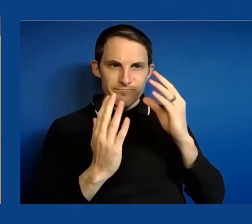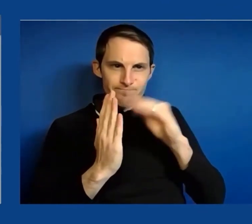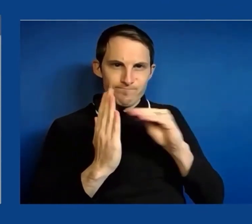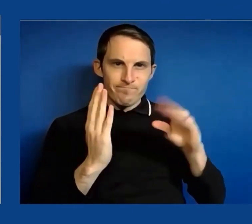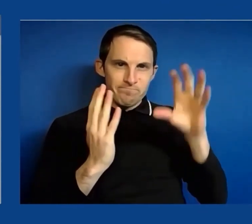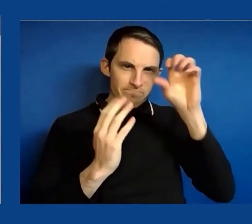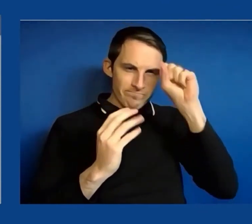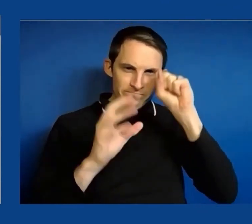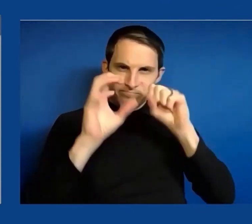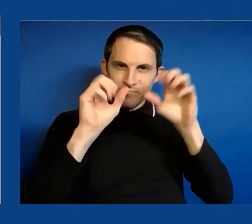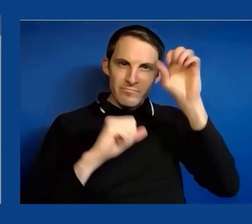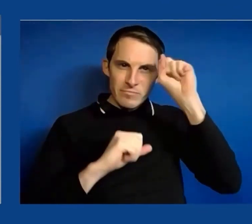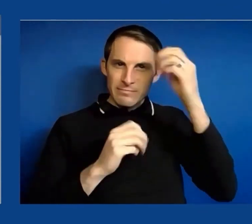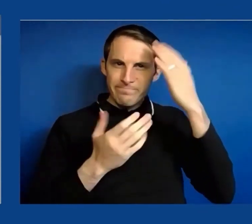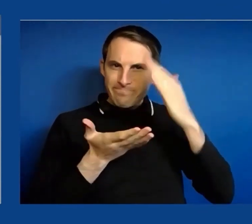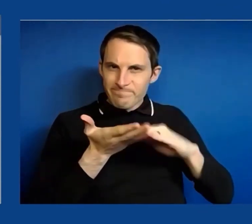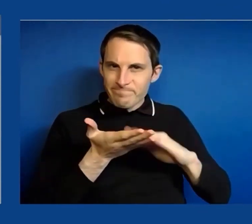And